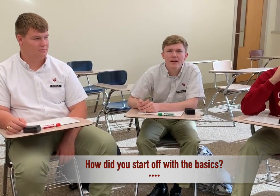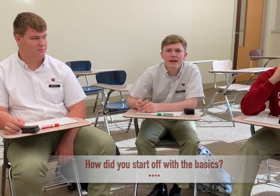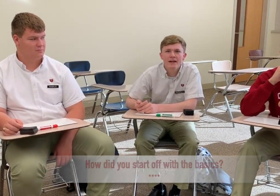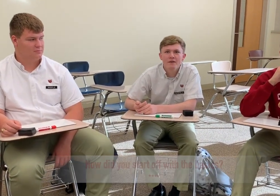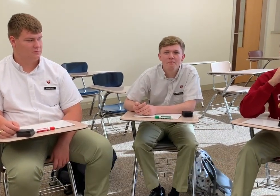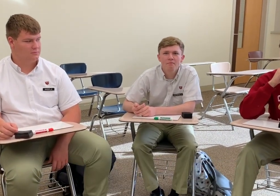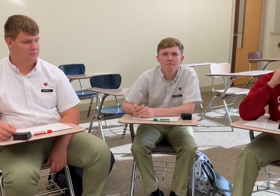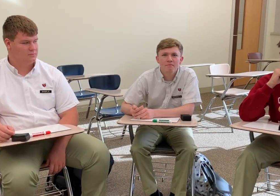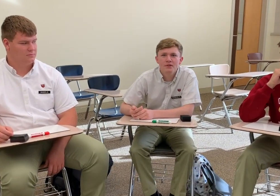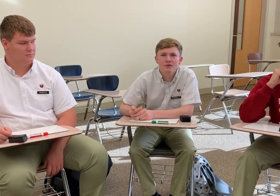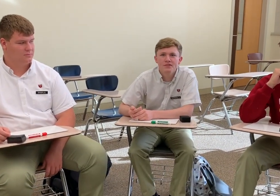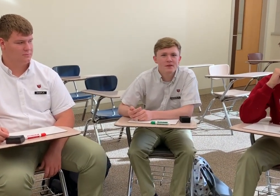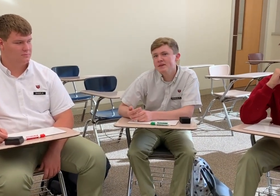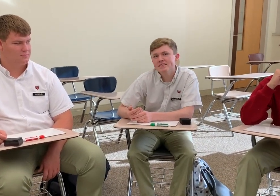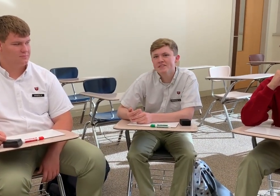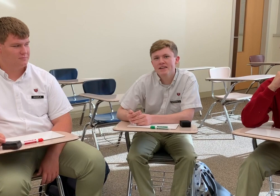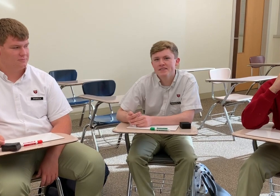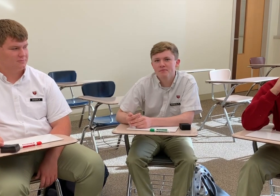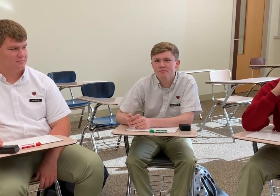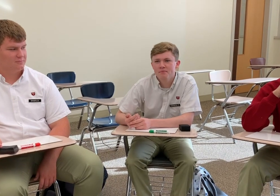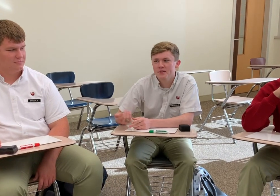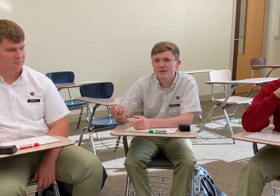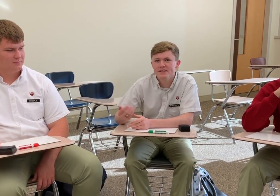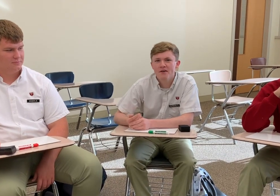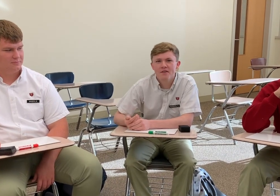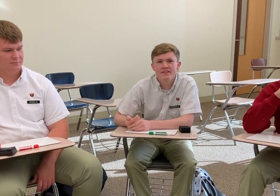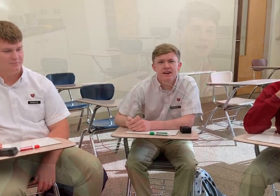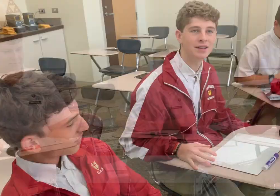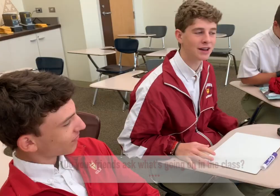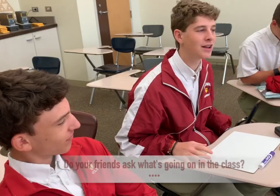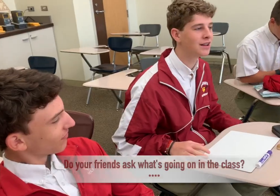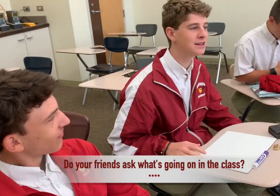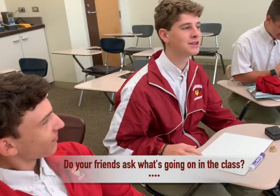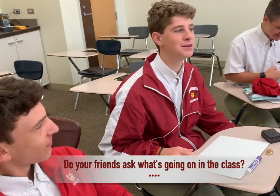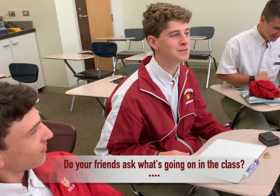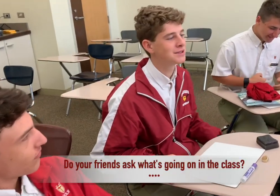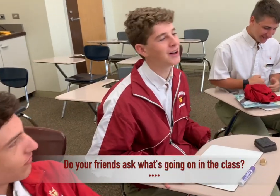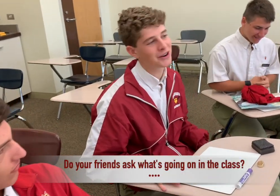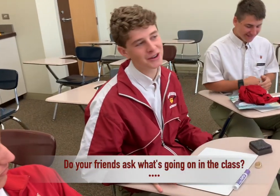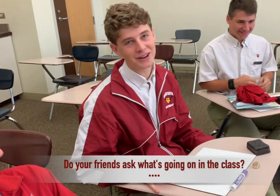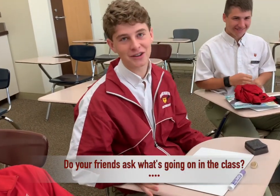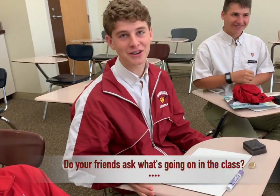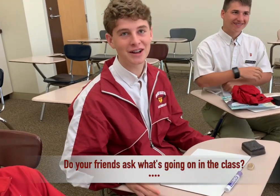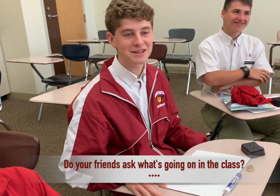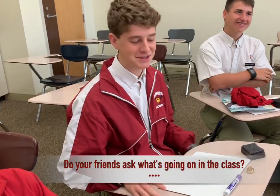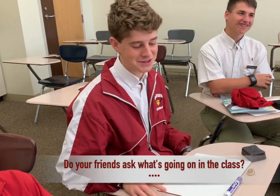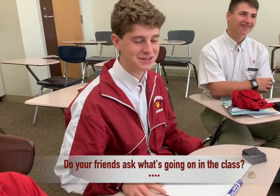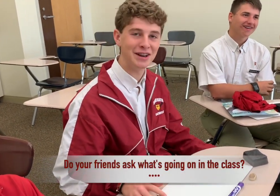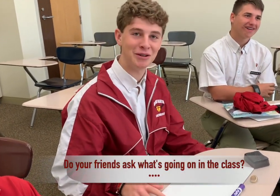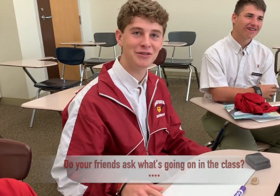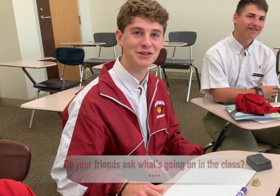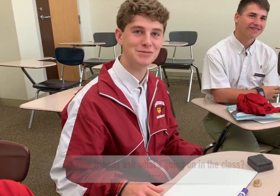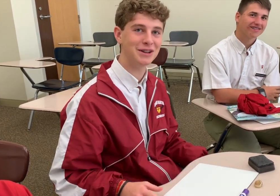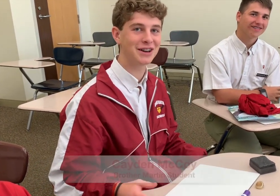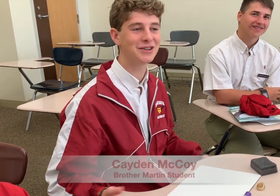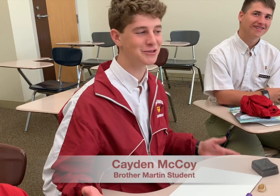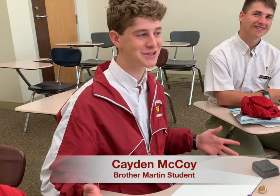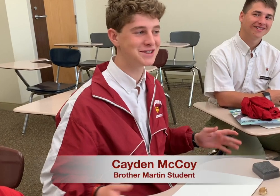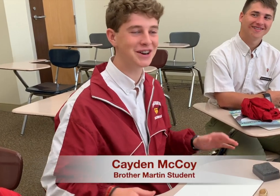okay, you know, just like basic signs that, you know, we say all the time. Like, a lot of the times I'll go to, like, other classes and my friends will be like, what's the sign